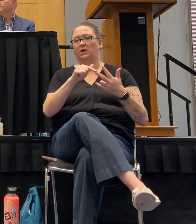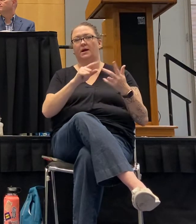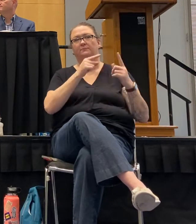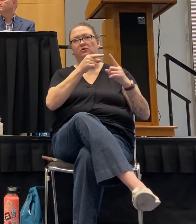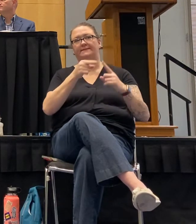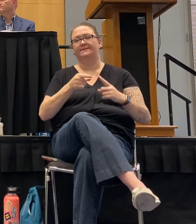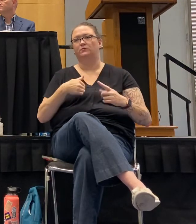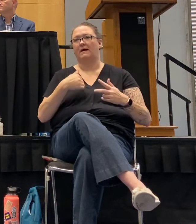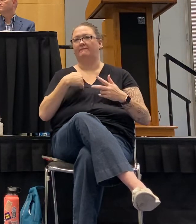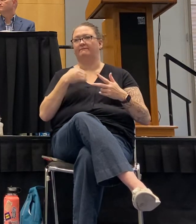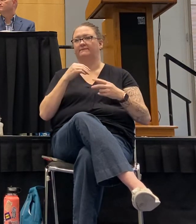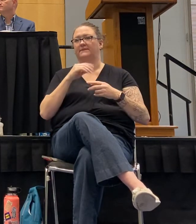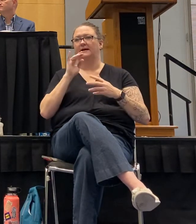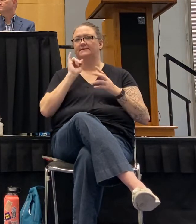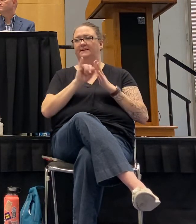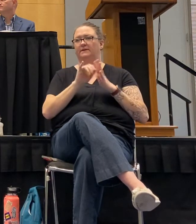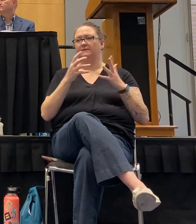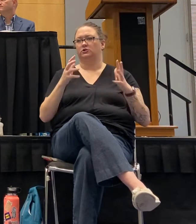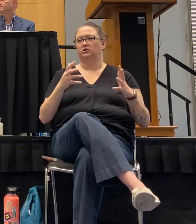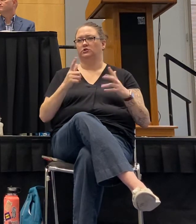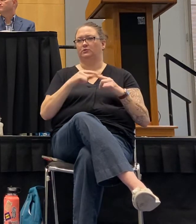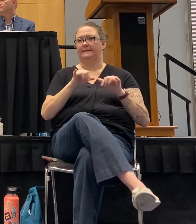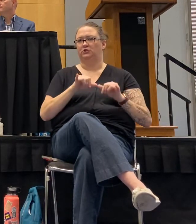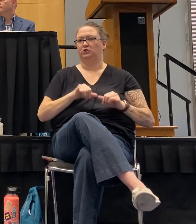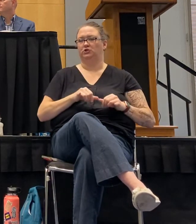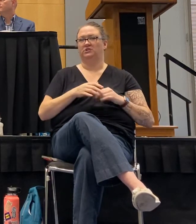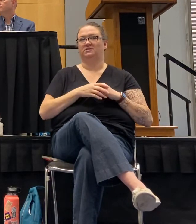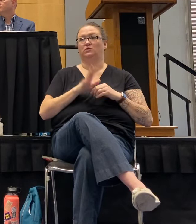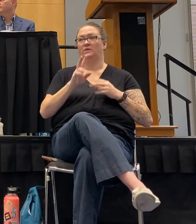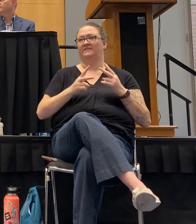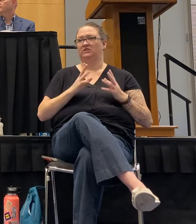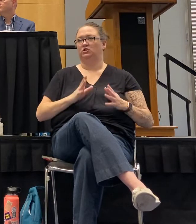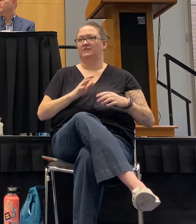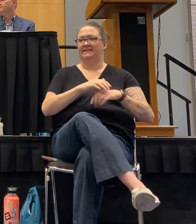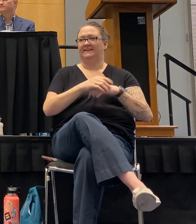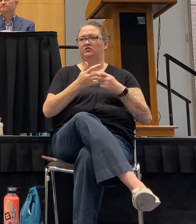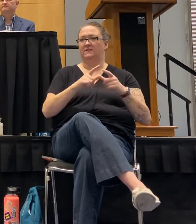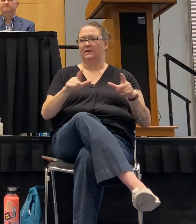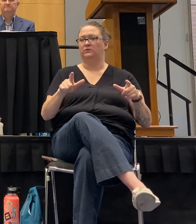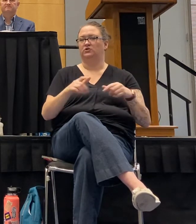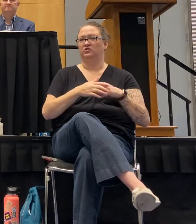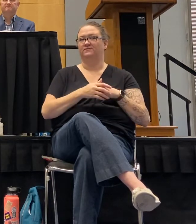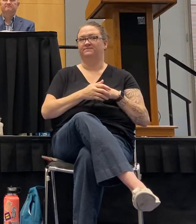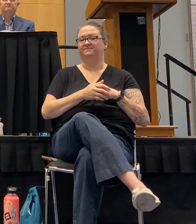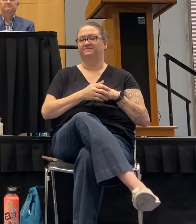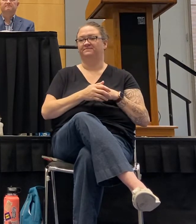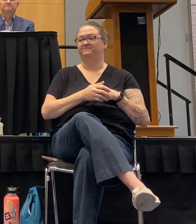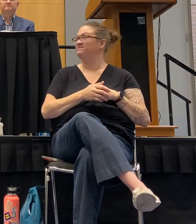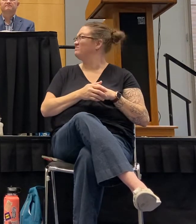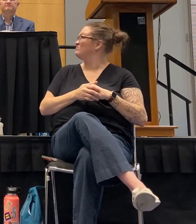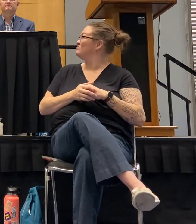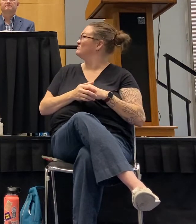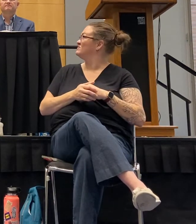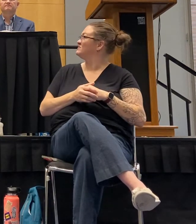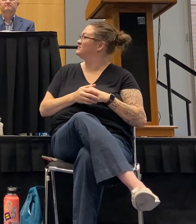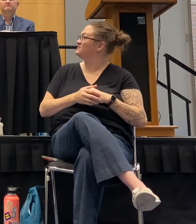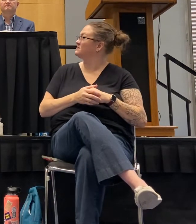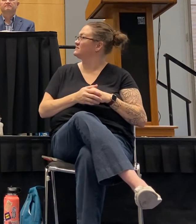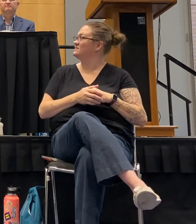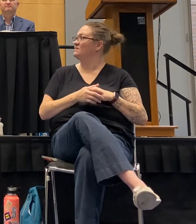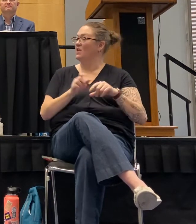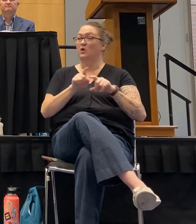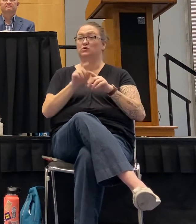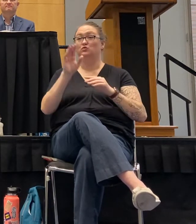objectives that you have identified to measure your visitors' English proficiency. It also